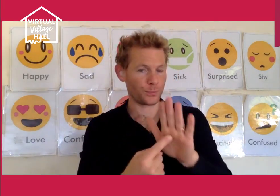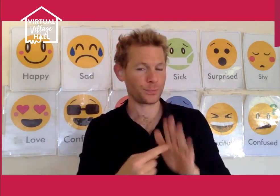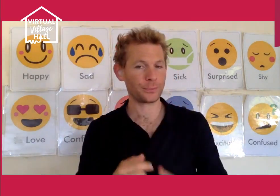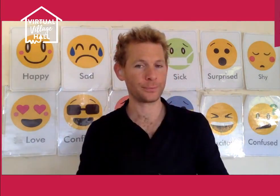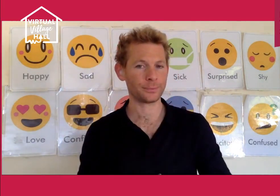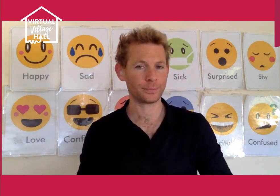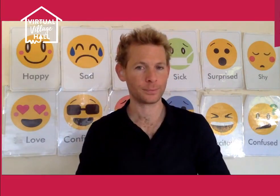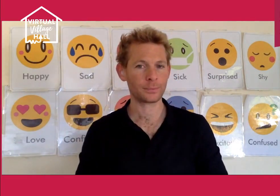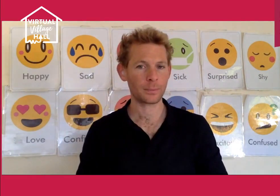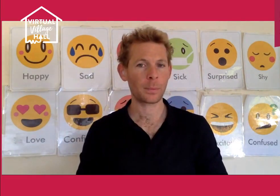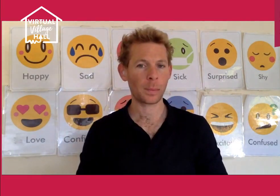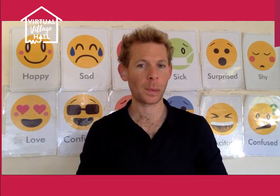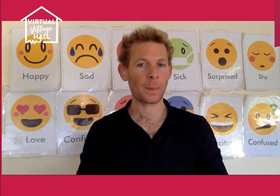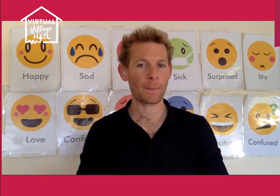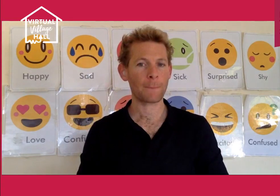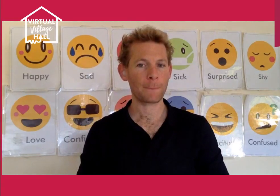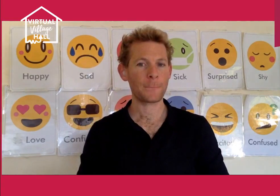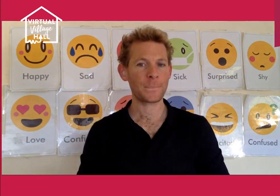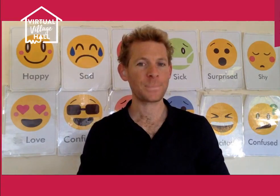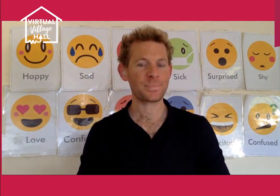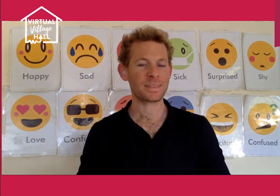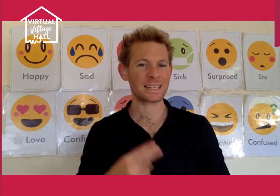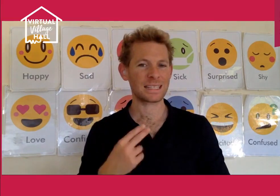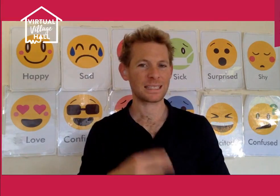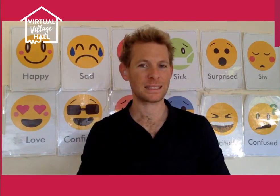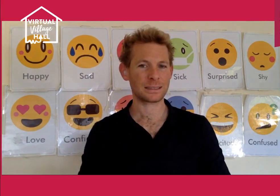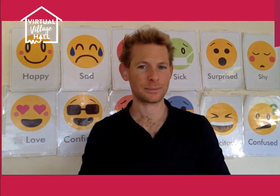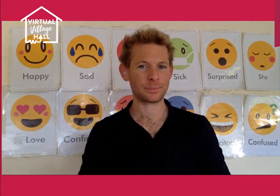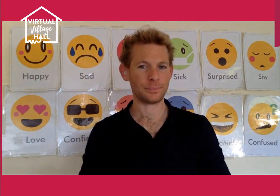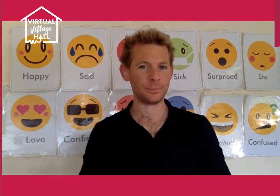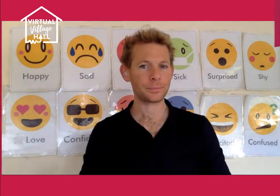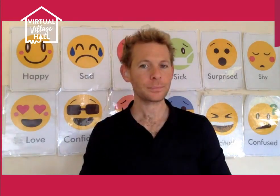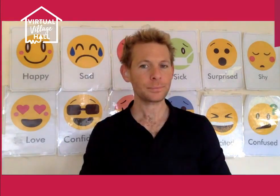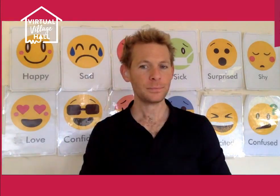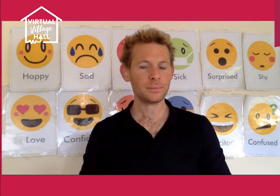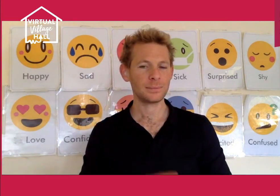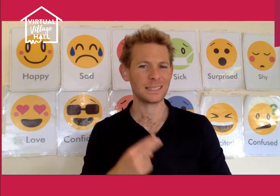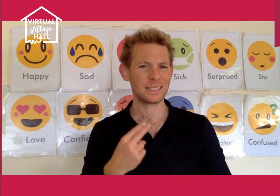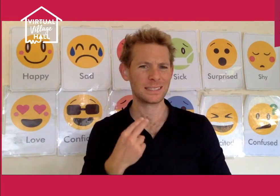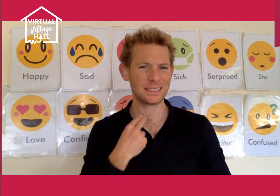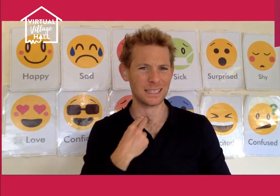Northern Ireland, Scotland, England, and Wales. So this is the Northern Ireland one. Ready?